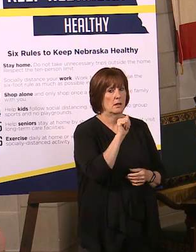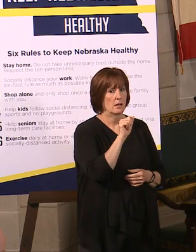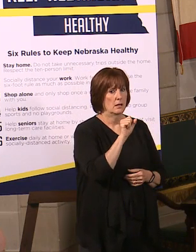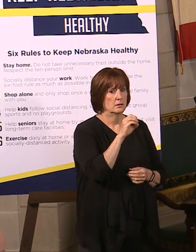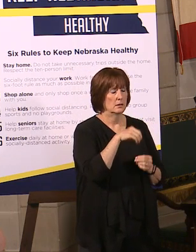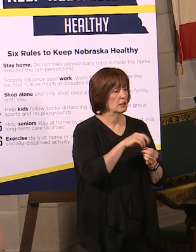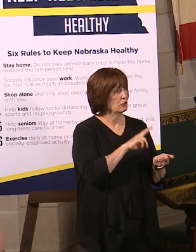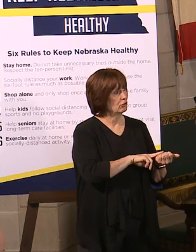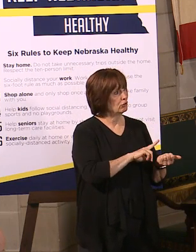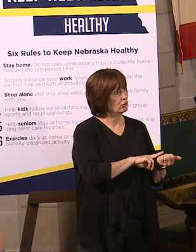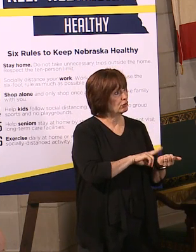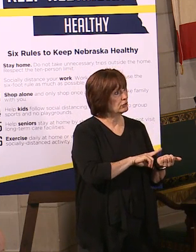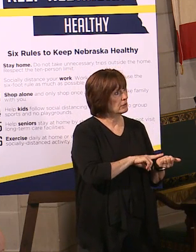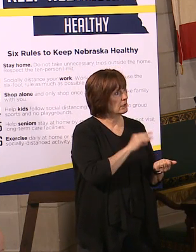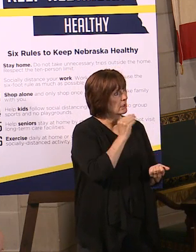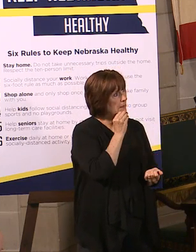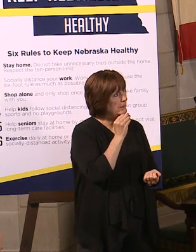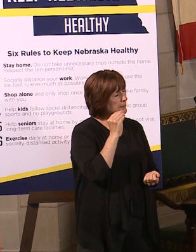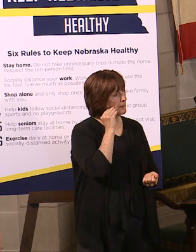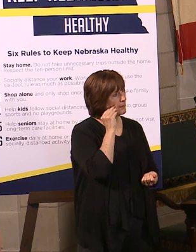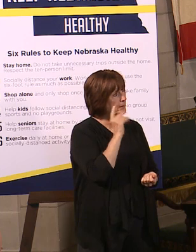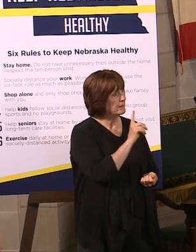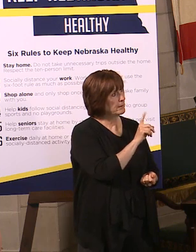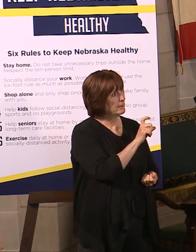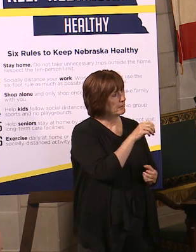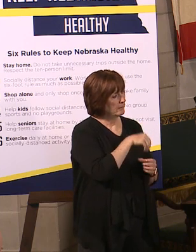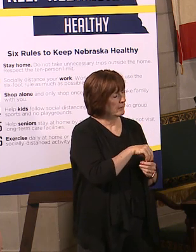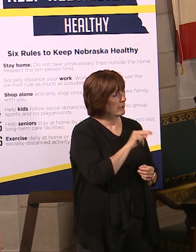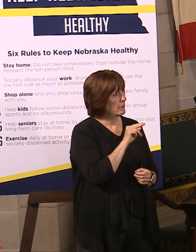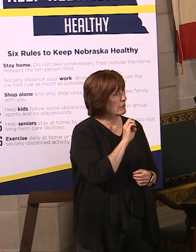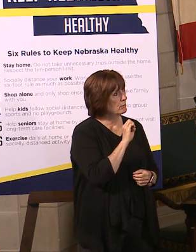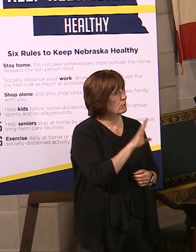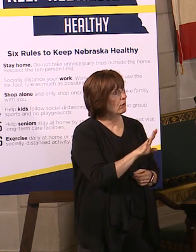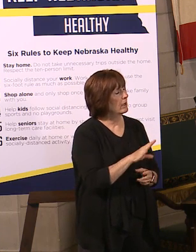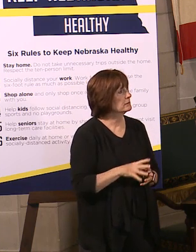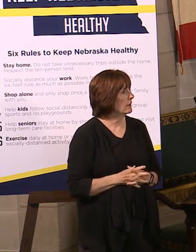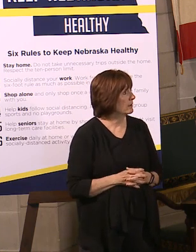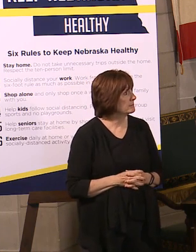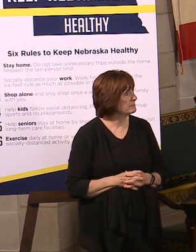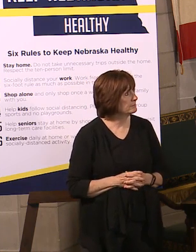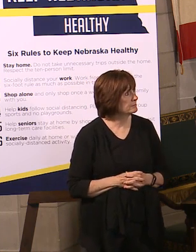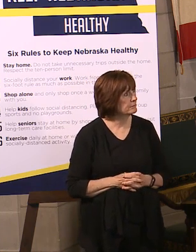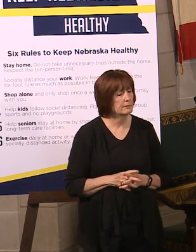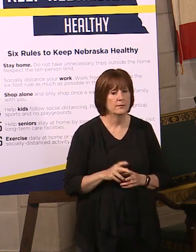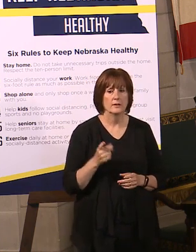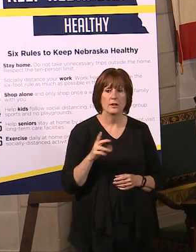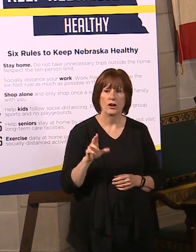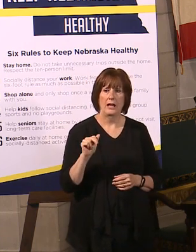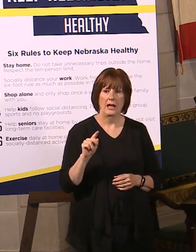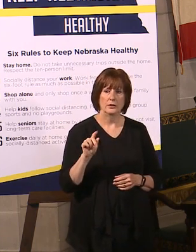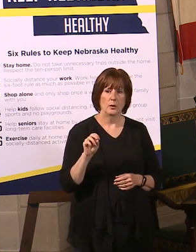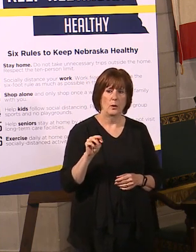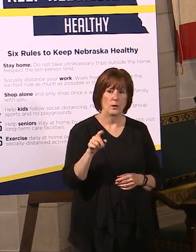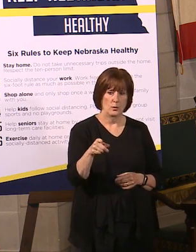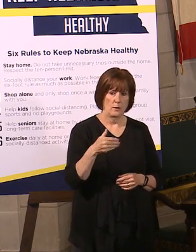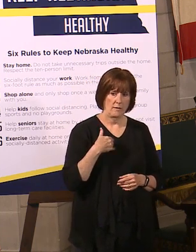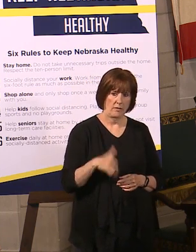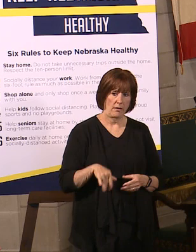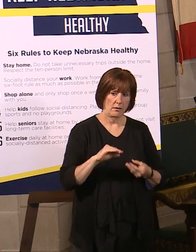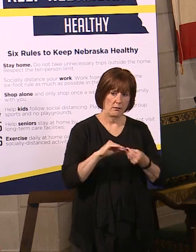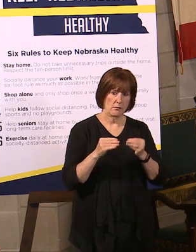nursing homes in Nebraska? Do I have an updated number on the number of nursing home cases? Dr. Antone, do you have that number